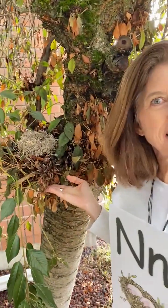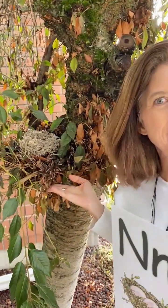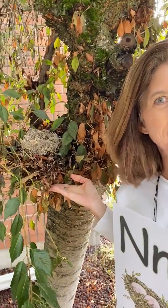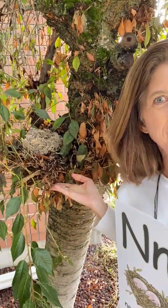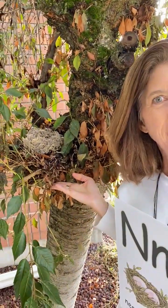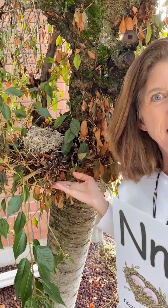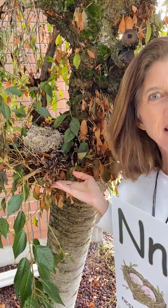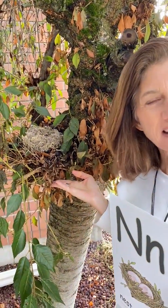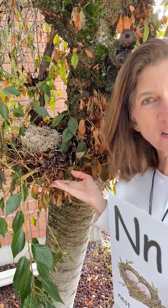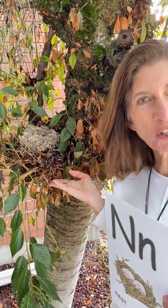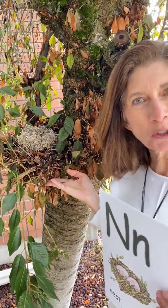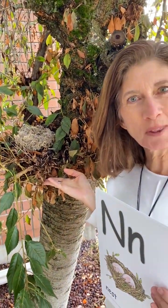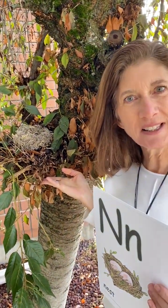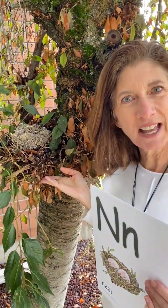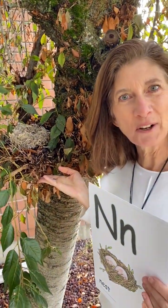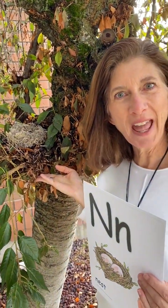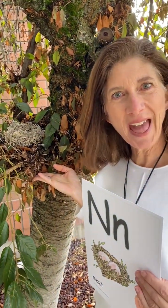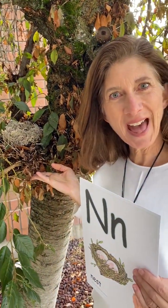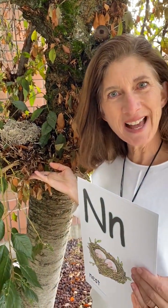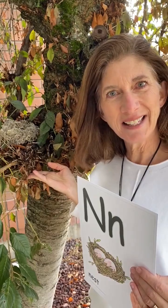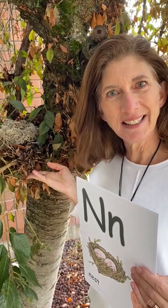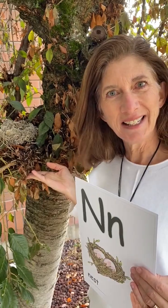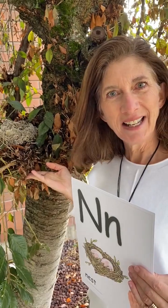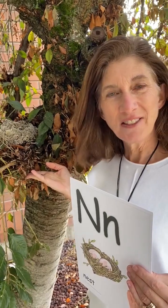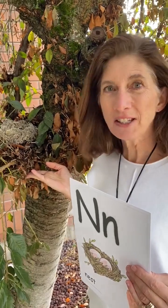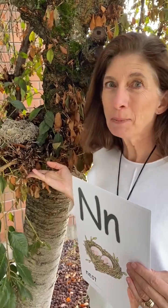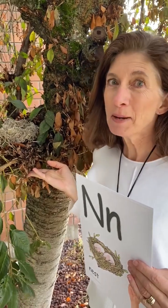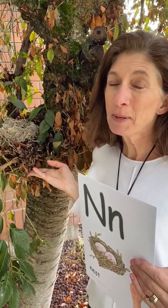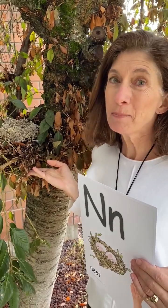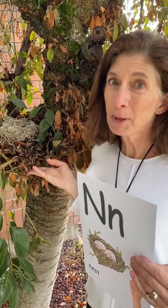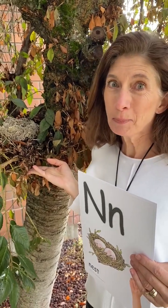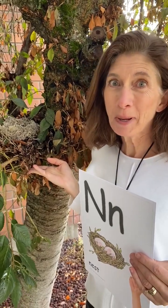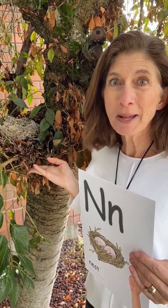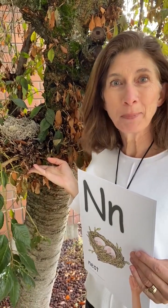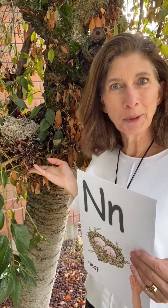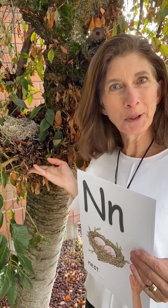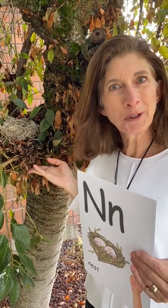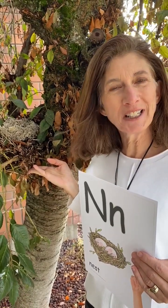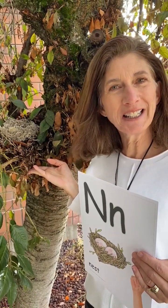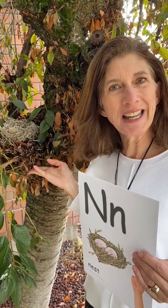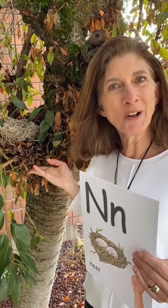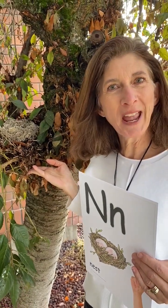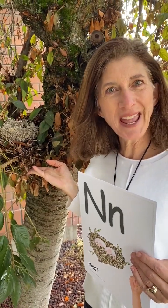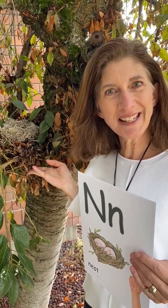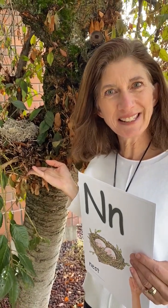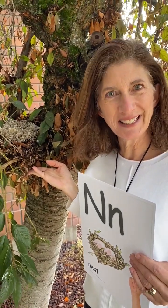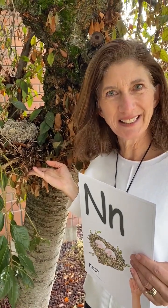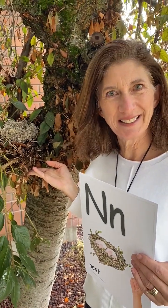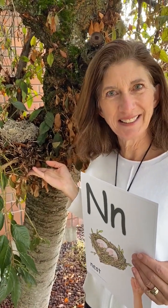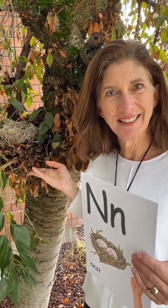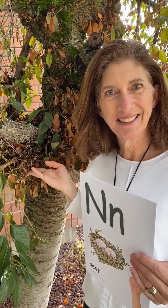Nest. Nest starts with the letter N. This might have been built by a bird to lay her eggs in.